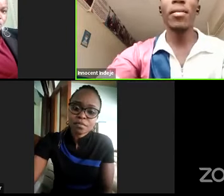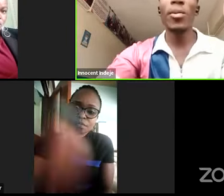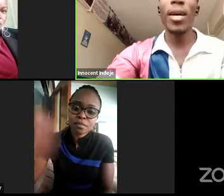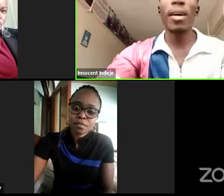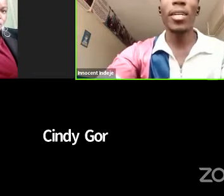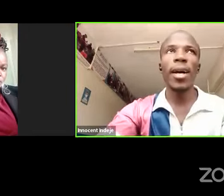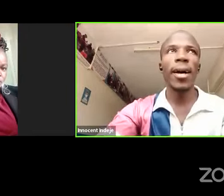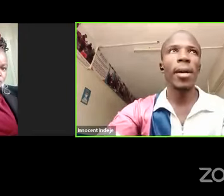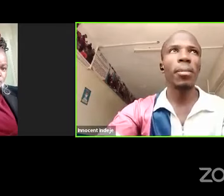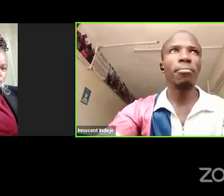even when you're having